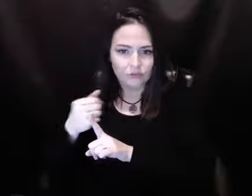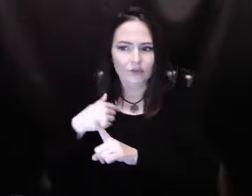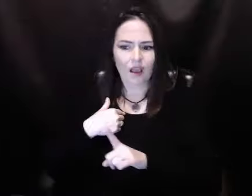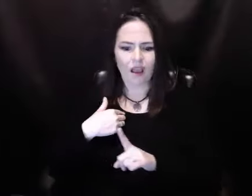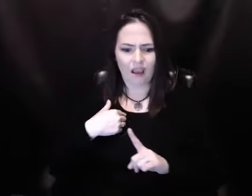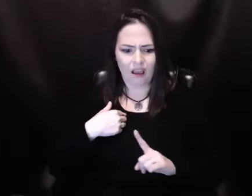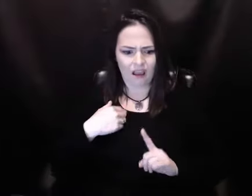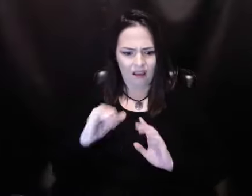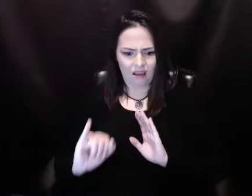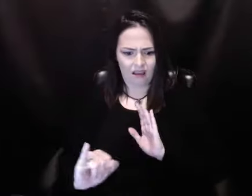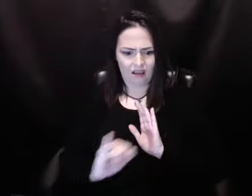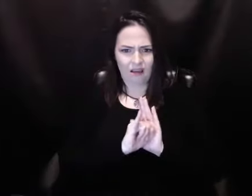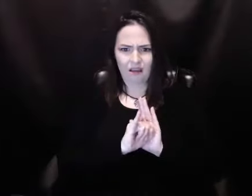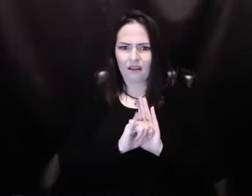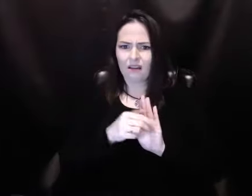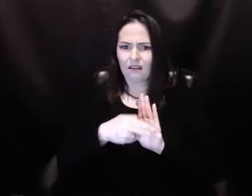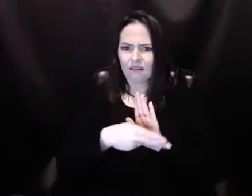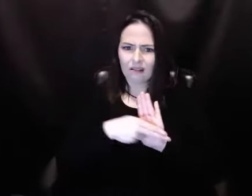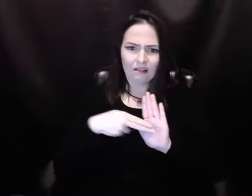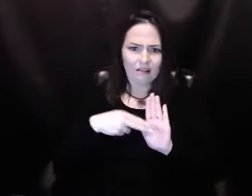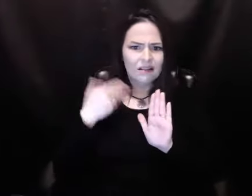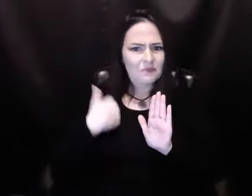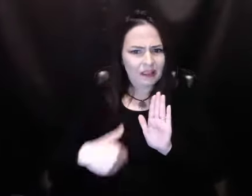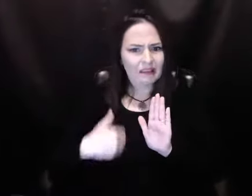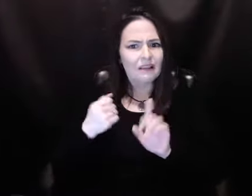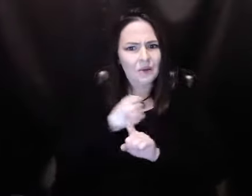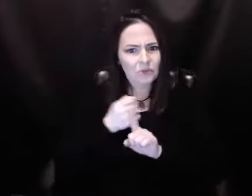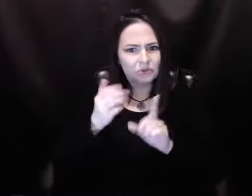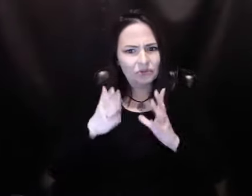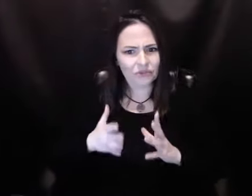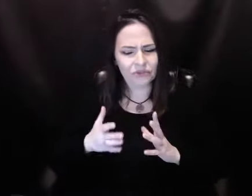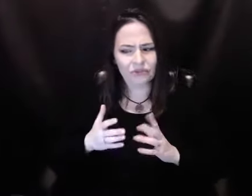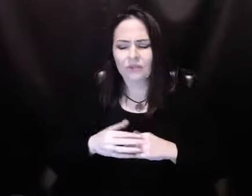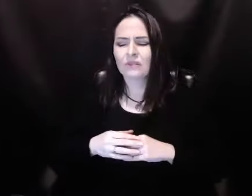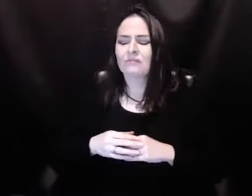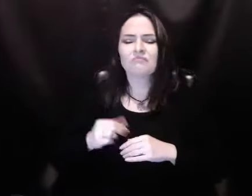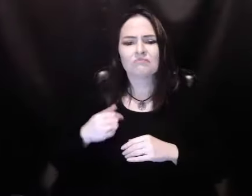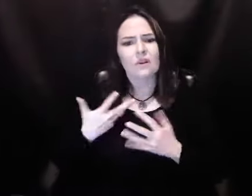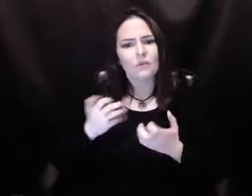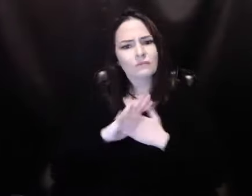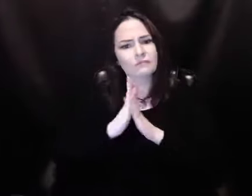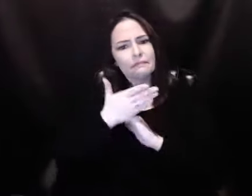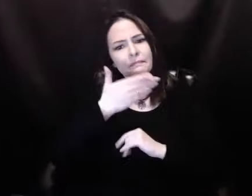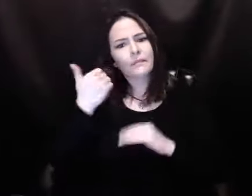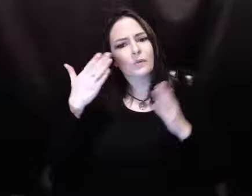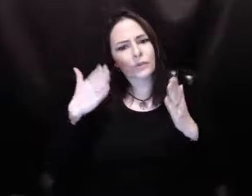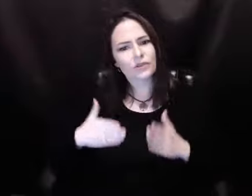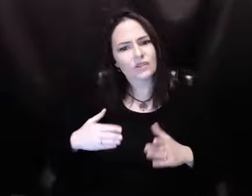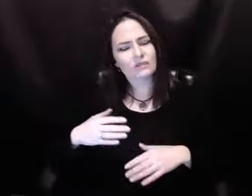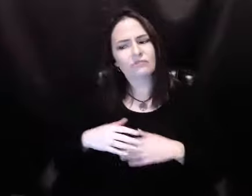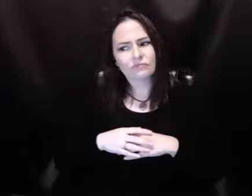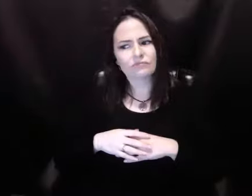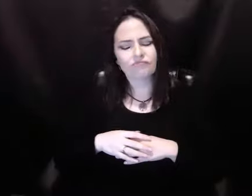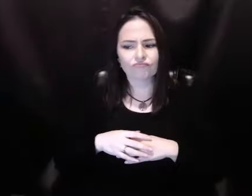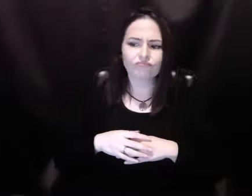my daughter exactly what my mother did to us when we were growing up. Just the other day, and I mean as